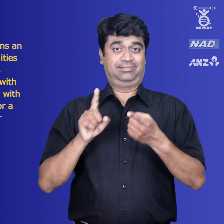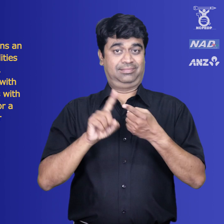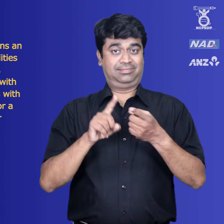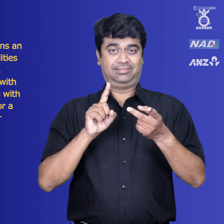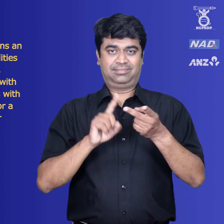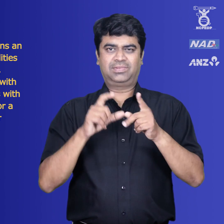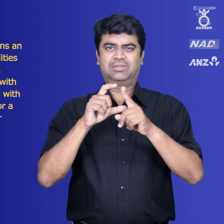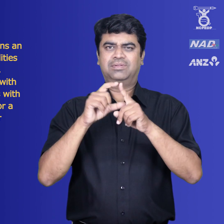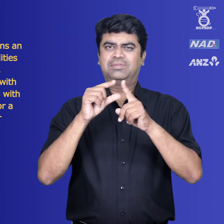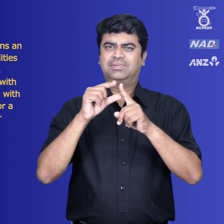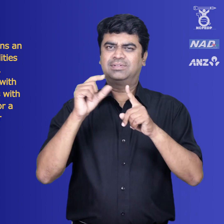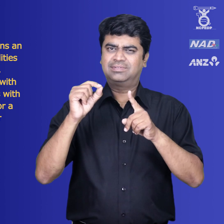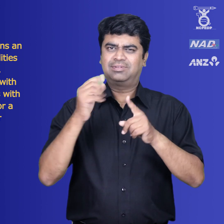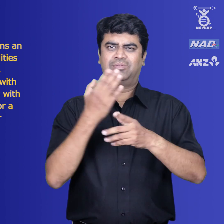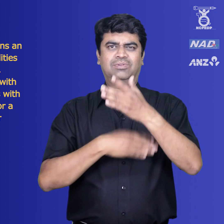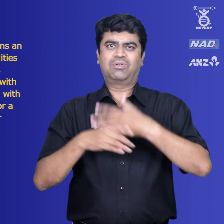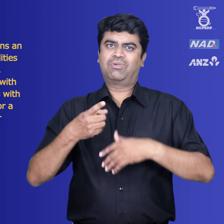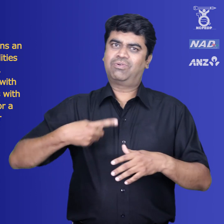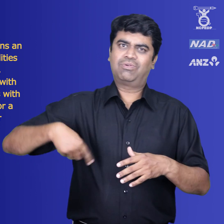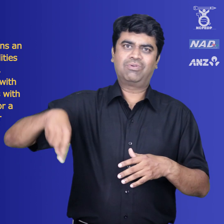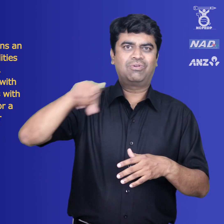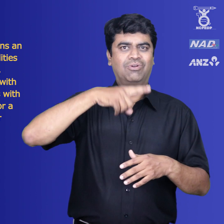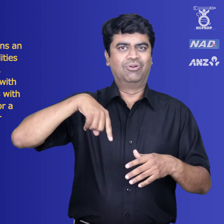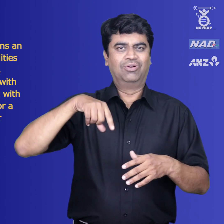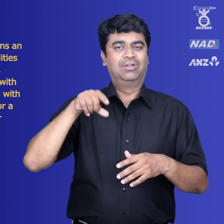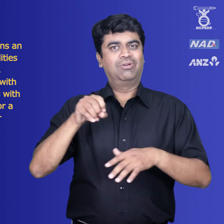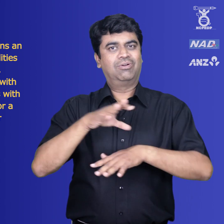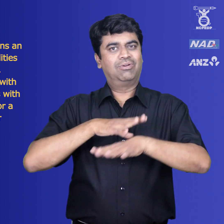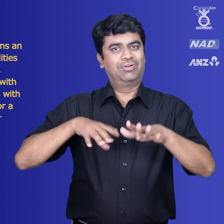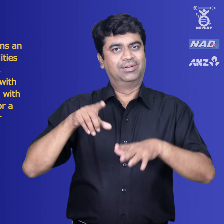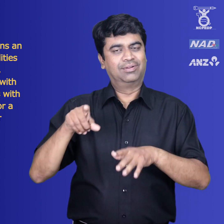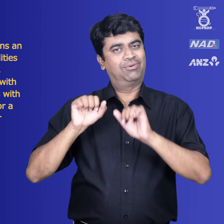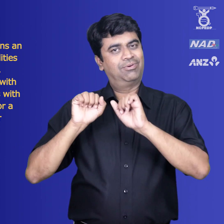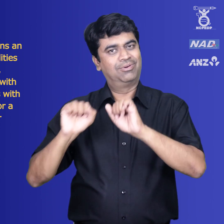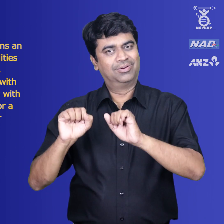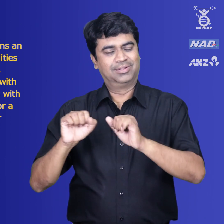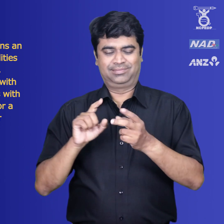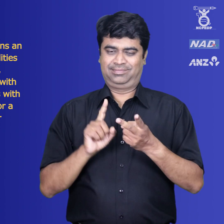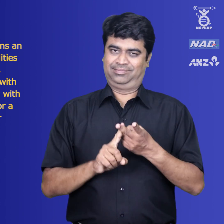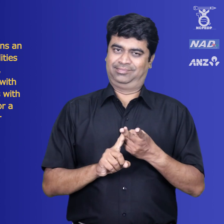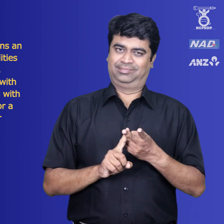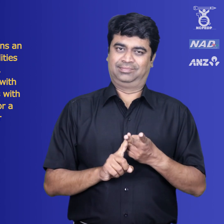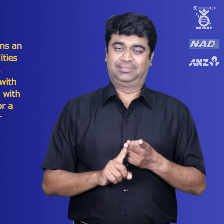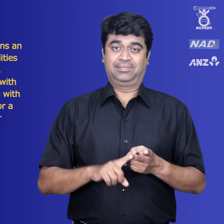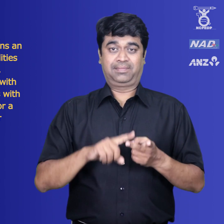disabled person organization, association of parents of persons